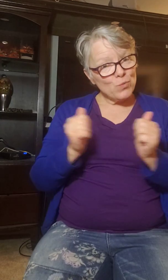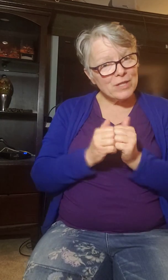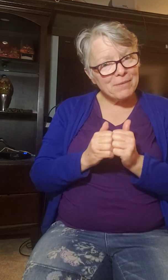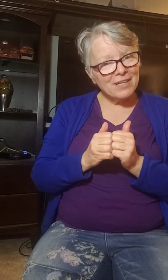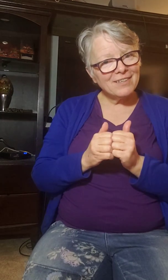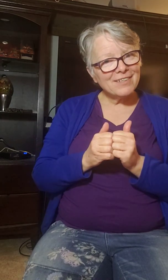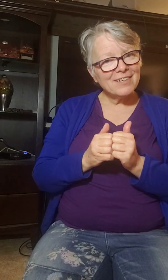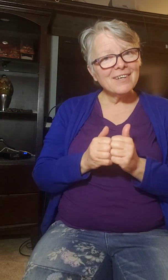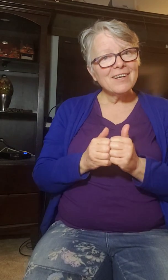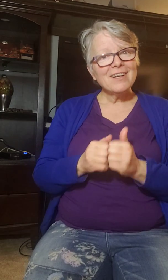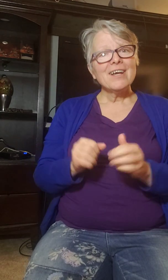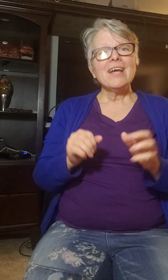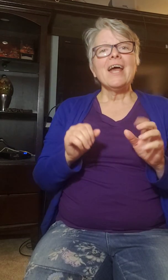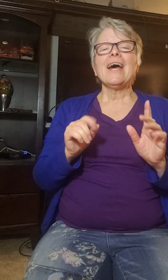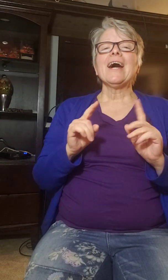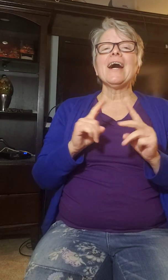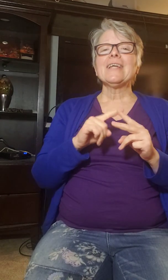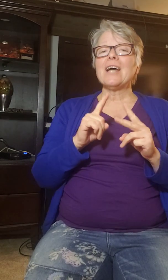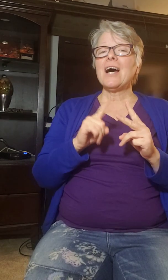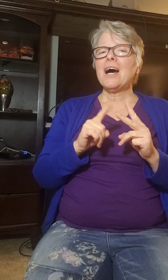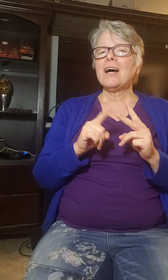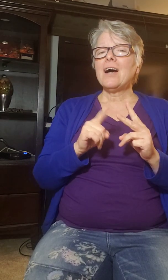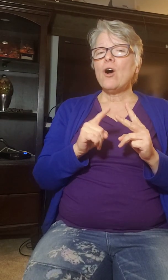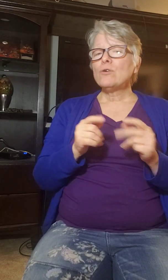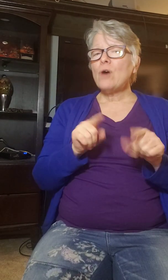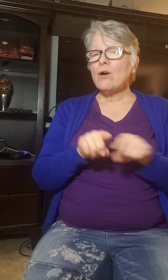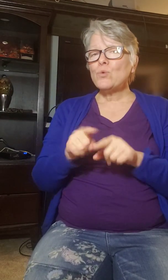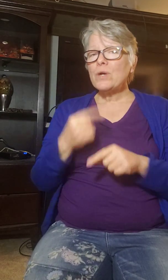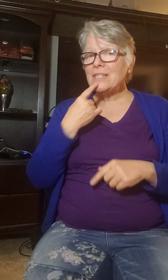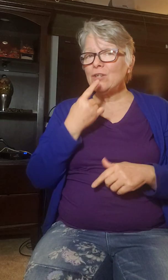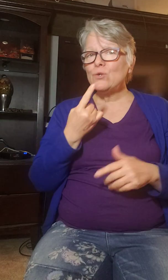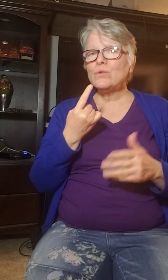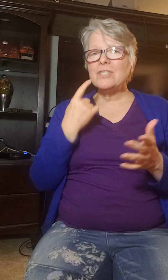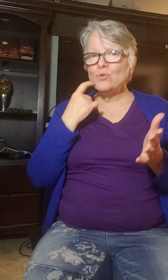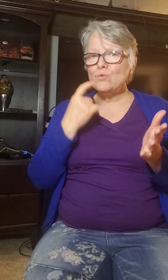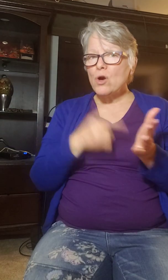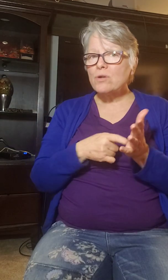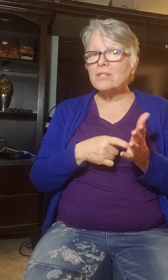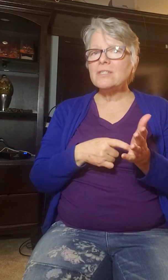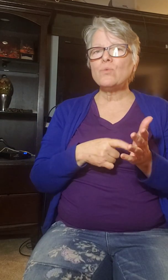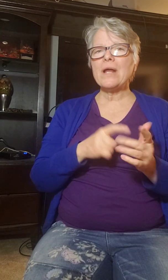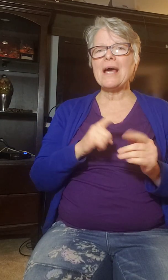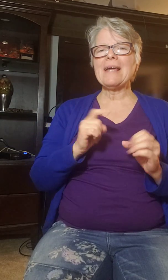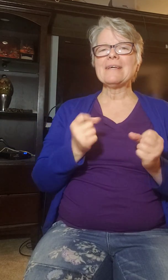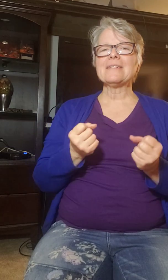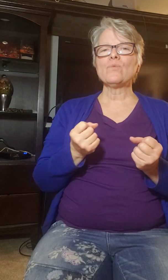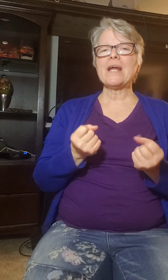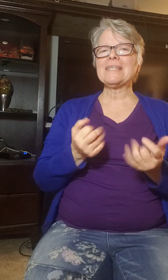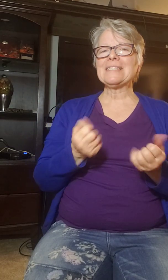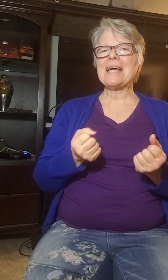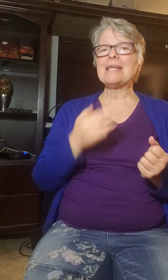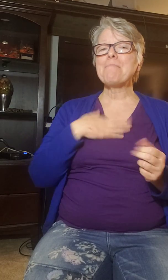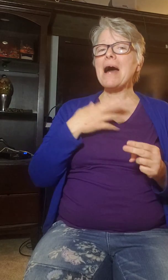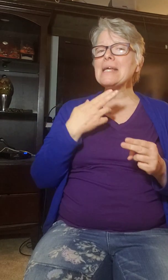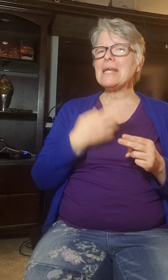with me. And I also want to tell you, did you notice when I signed my